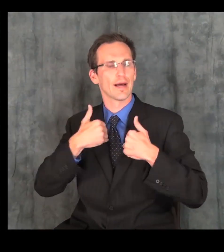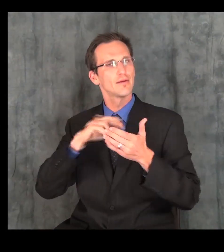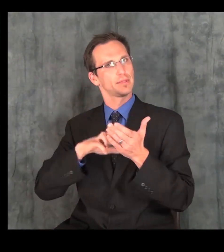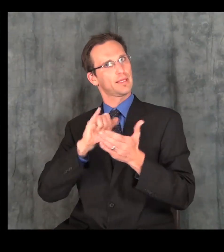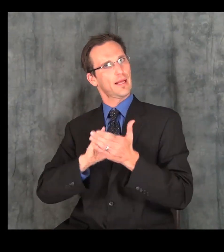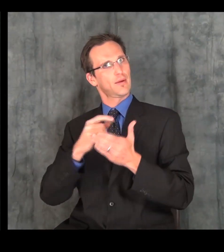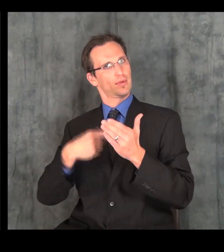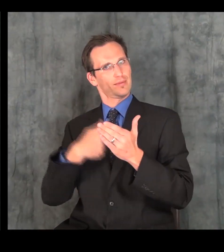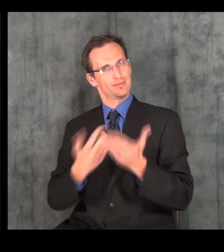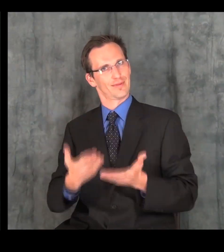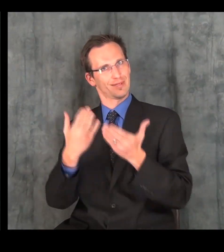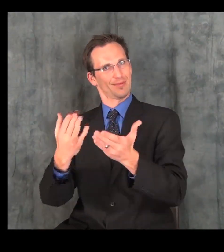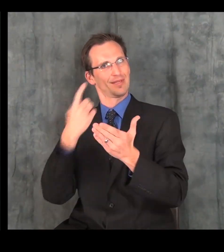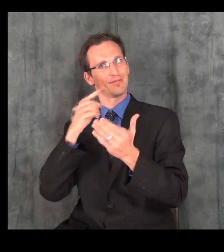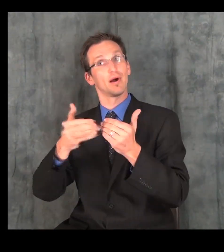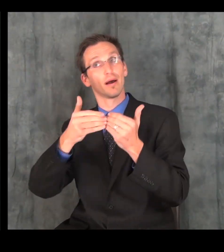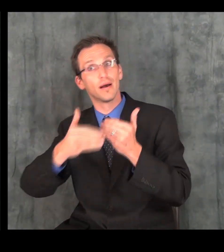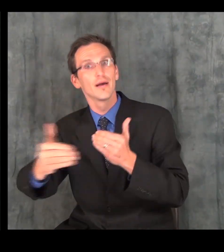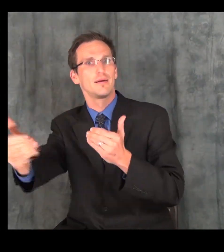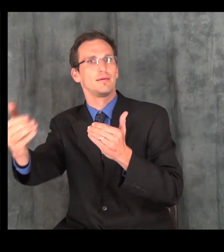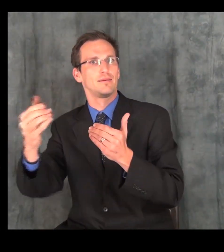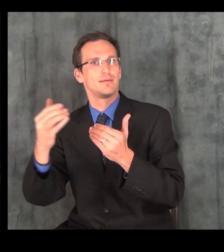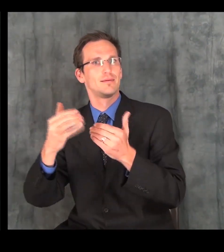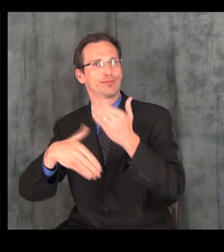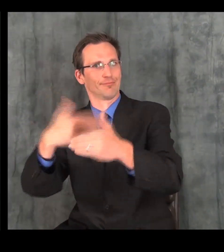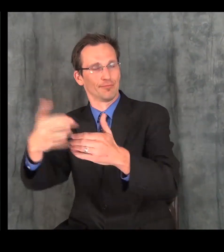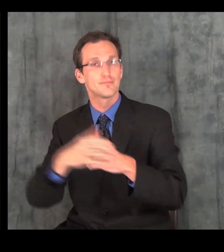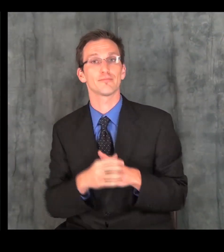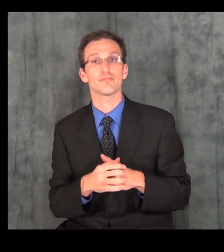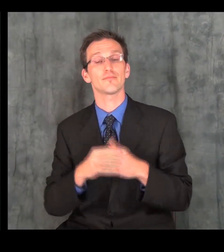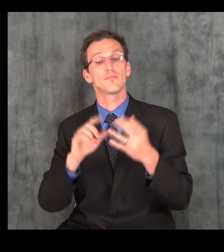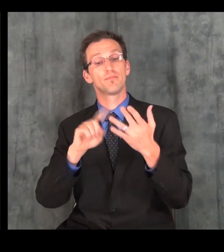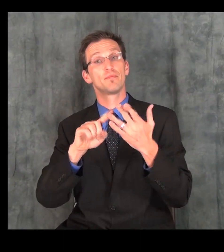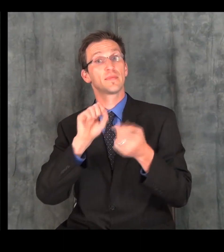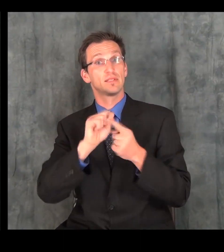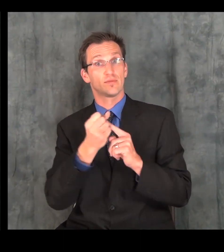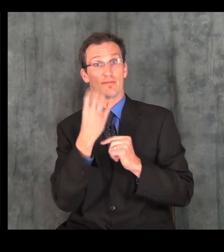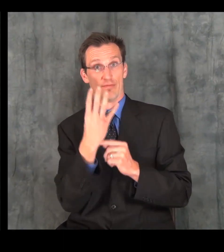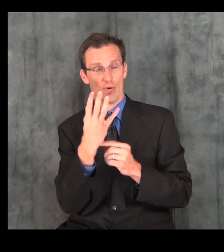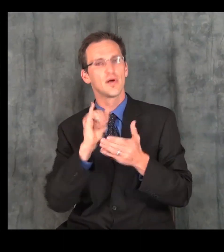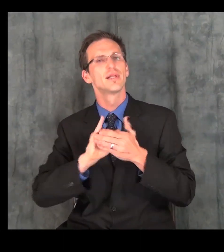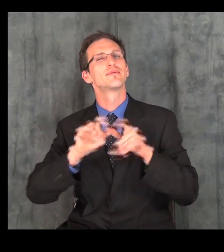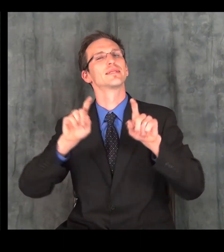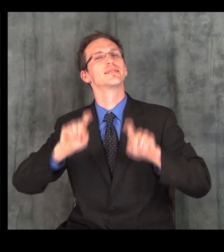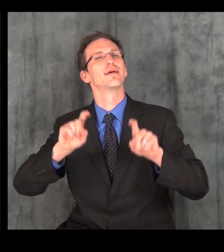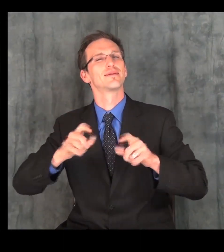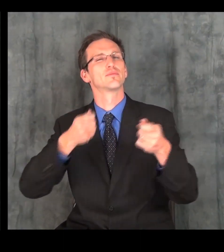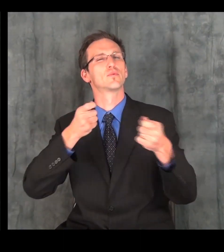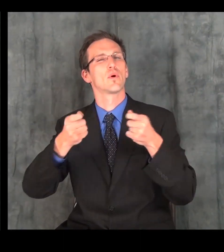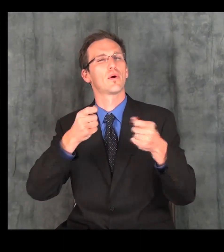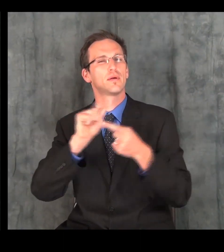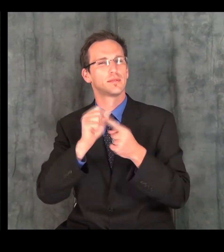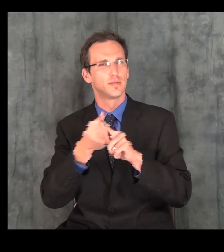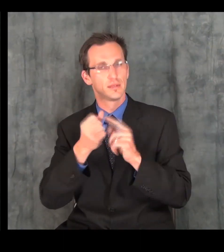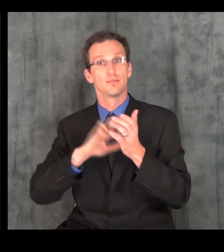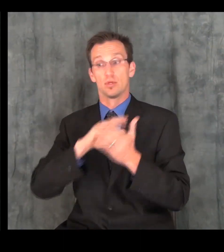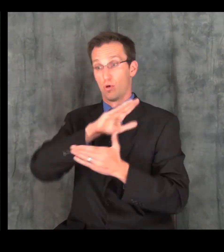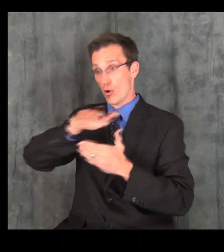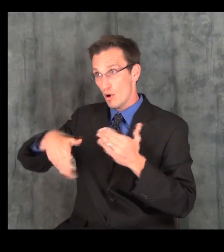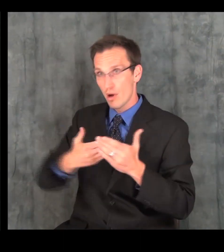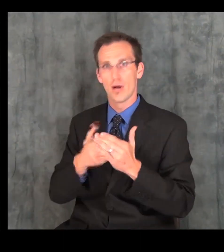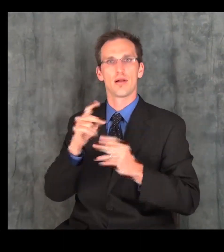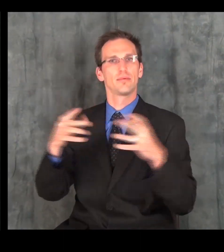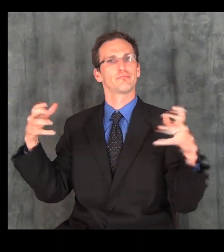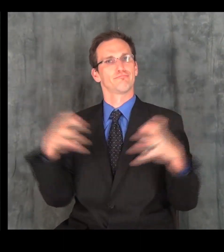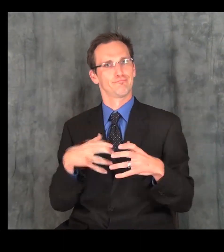as you can imagine. Scenario 4 was quite straightforward. That was our test control, where we had everyone in court. That's what